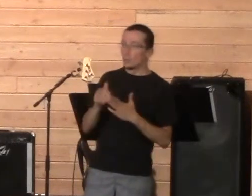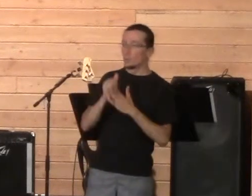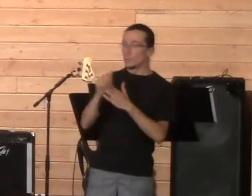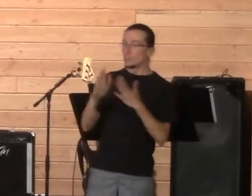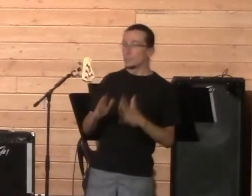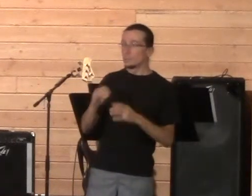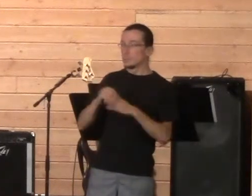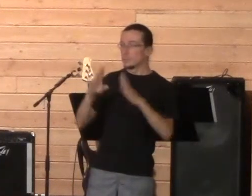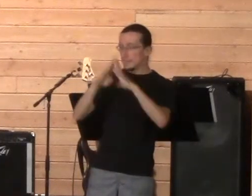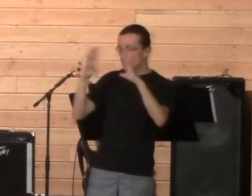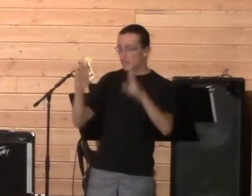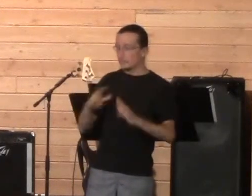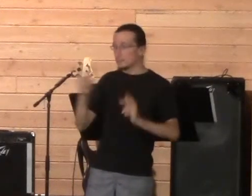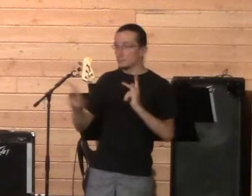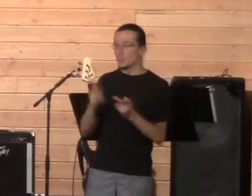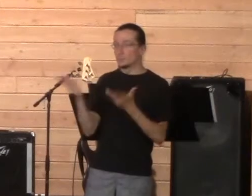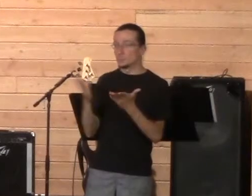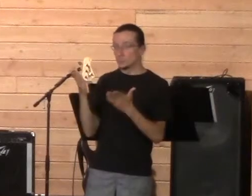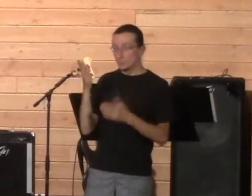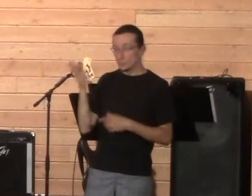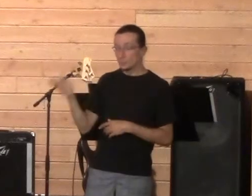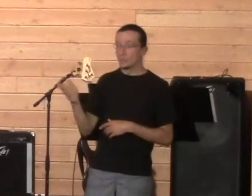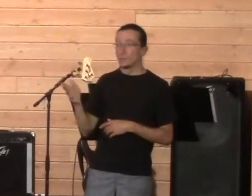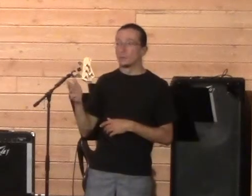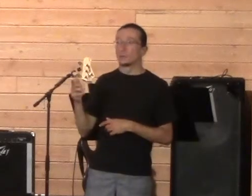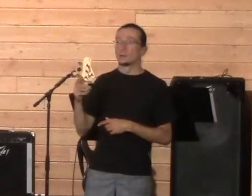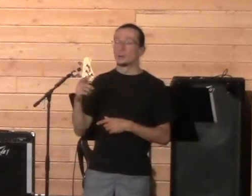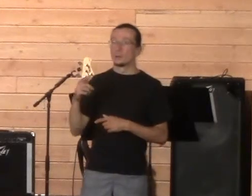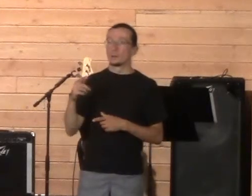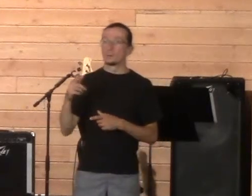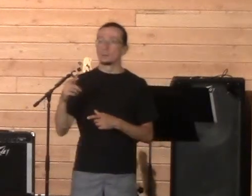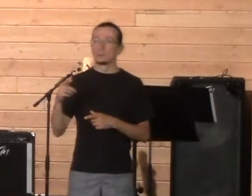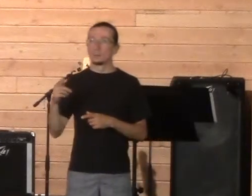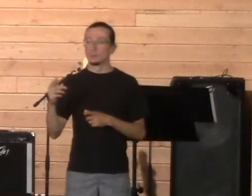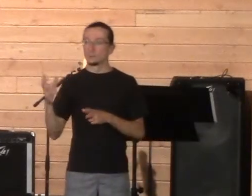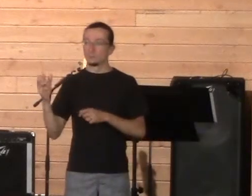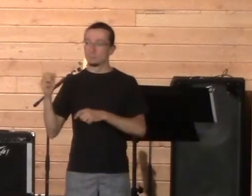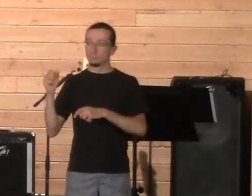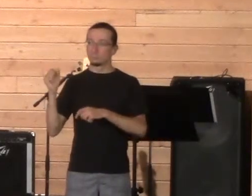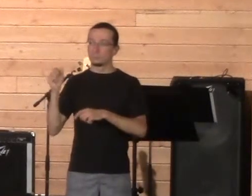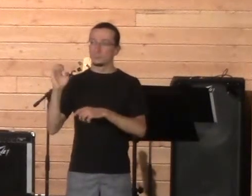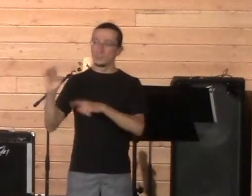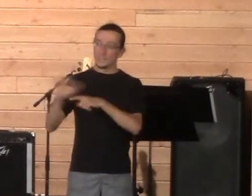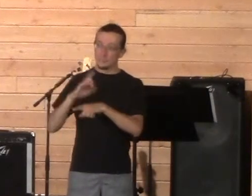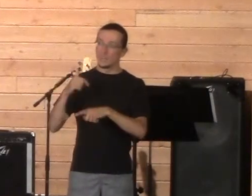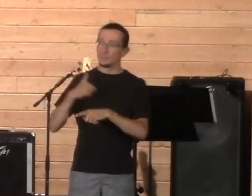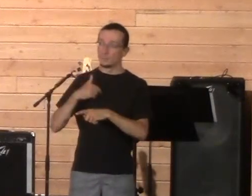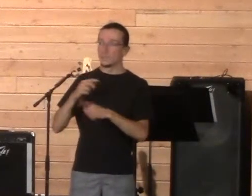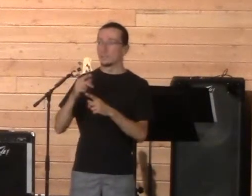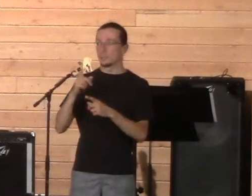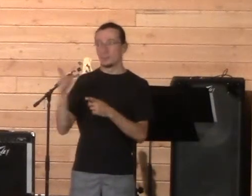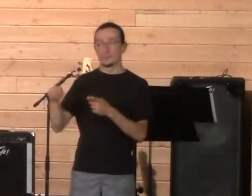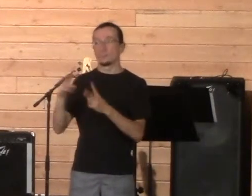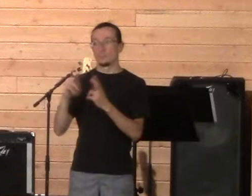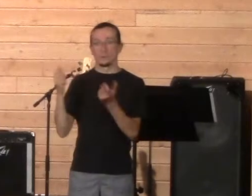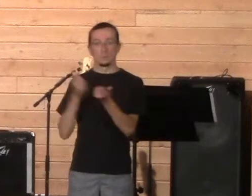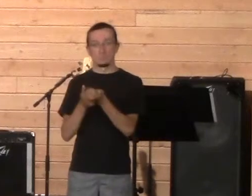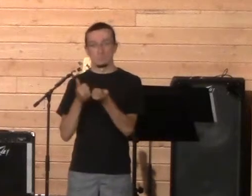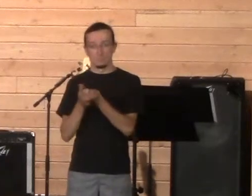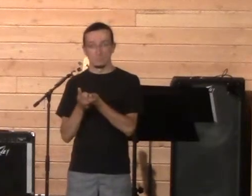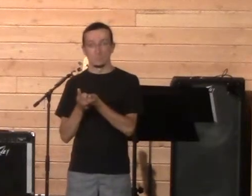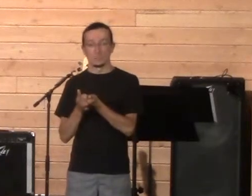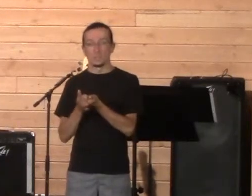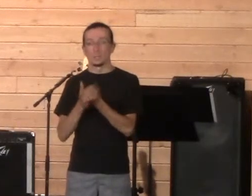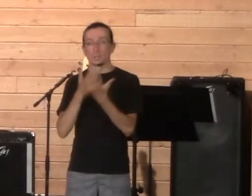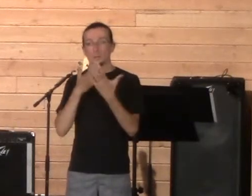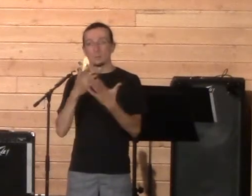and the people who have served in it chimed in on an email with me and were very supportive and